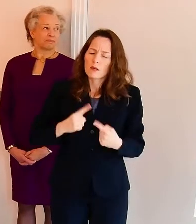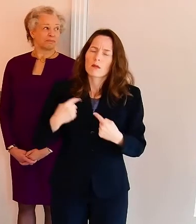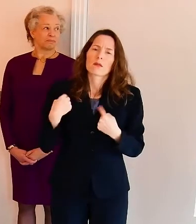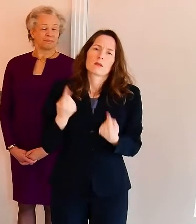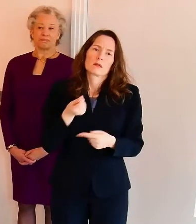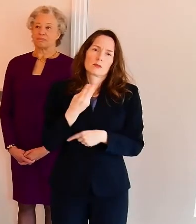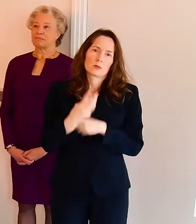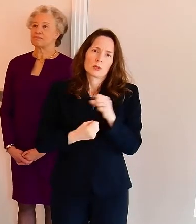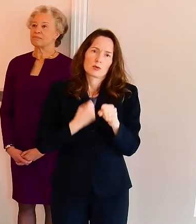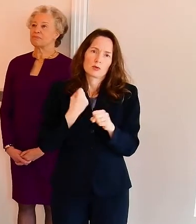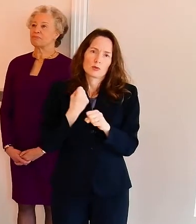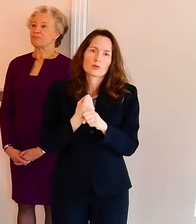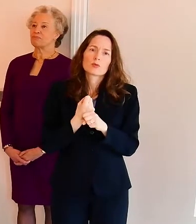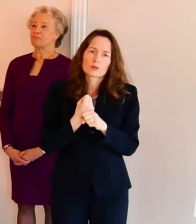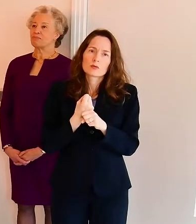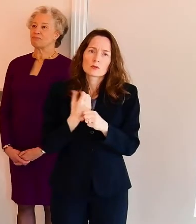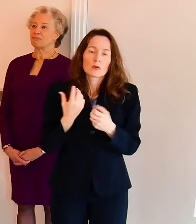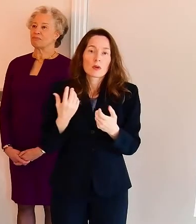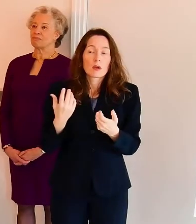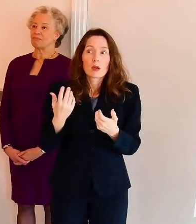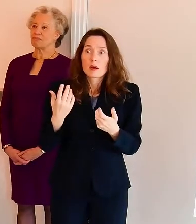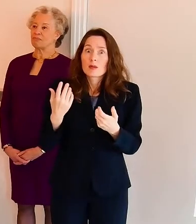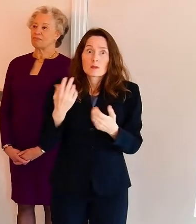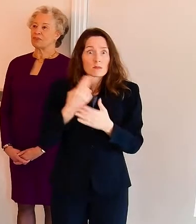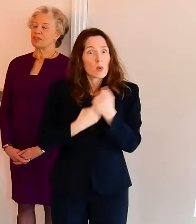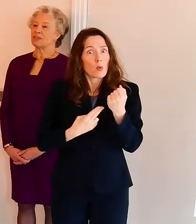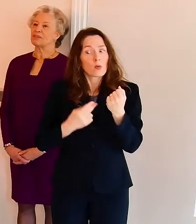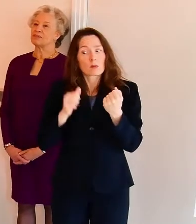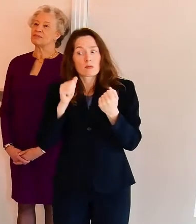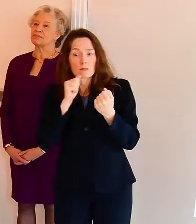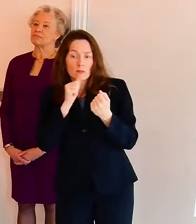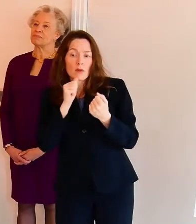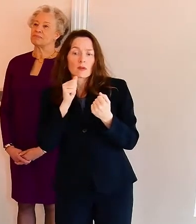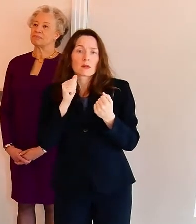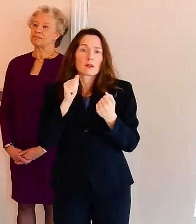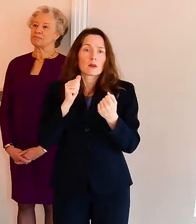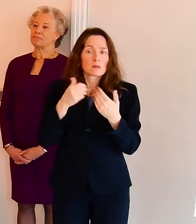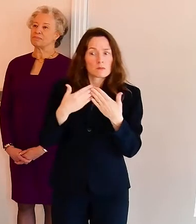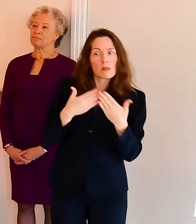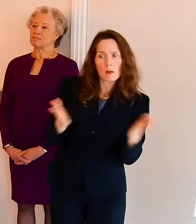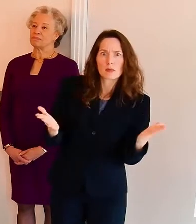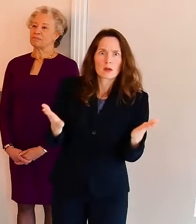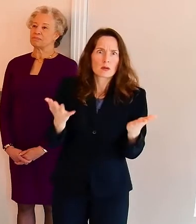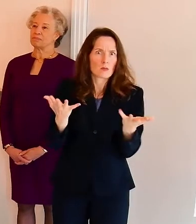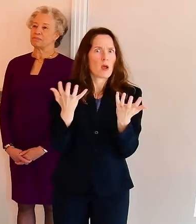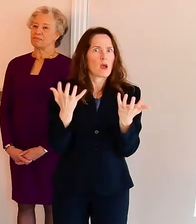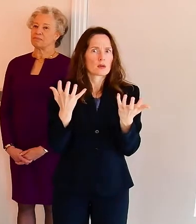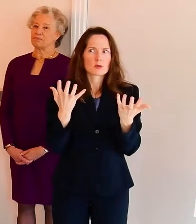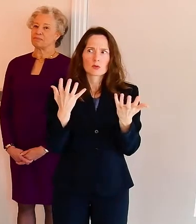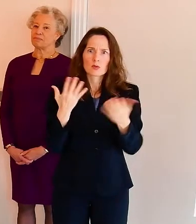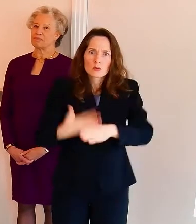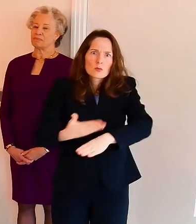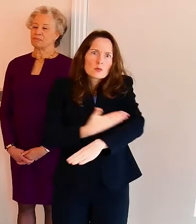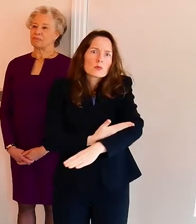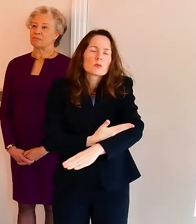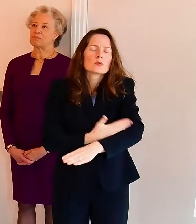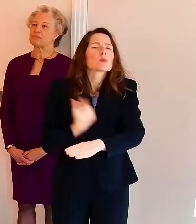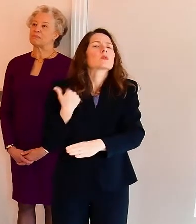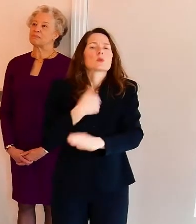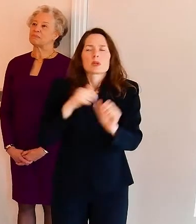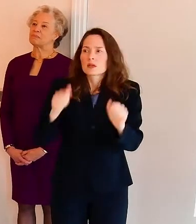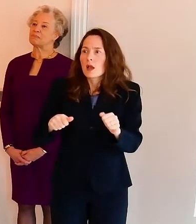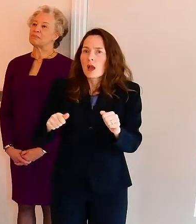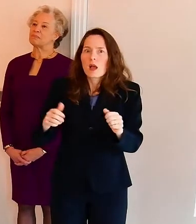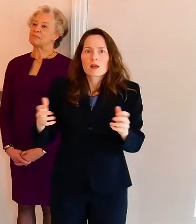shared public and private priority to lift up many of our business owners who need mentorship, resources, and support,